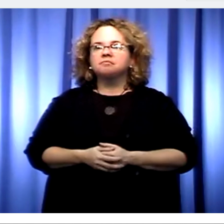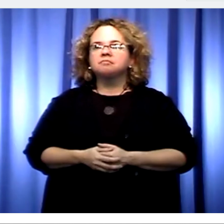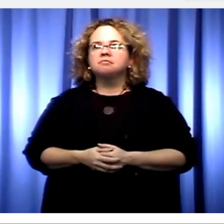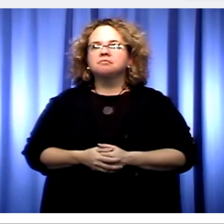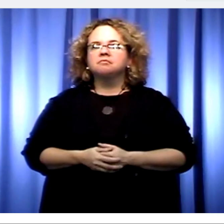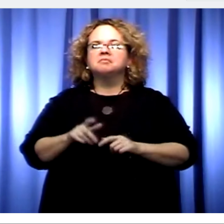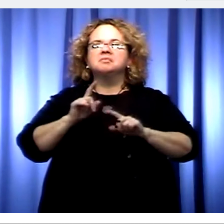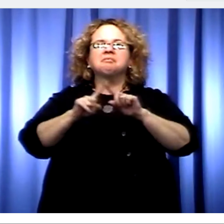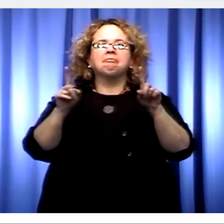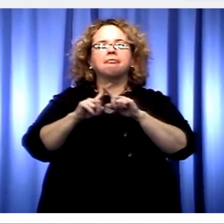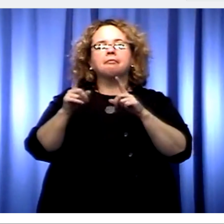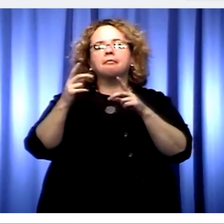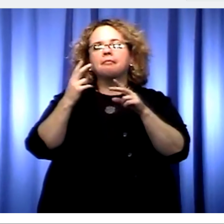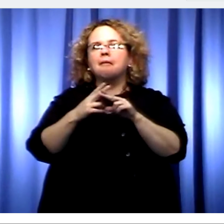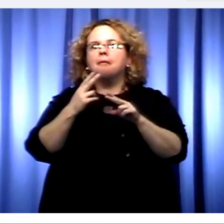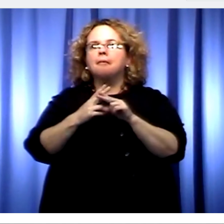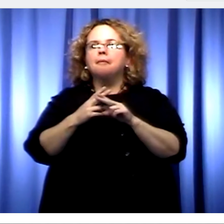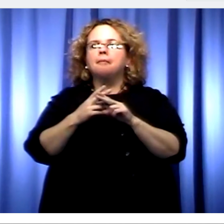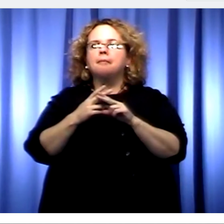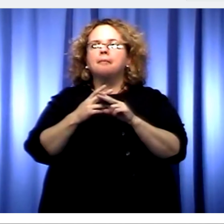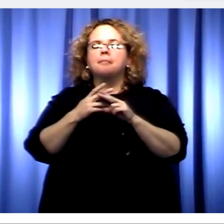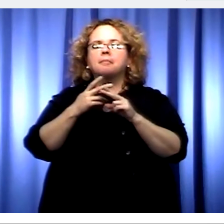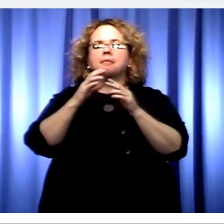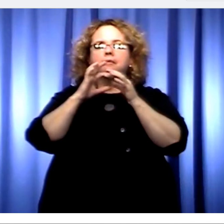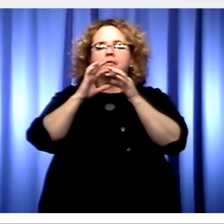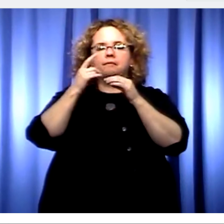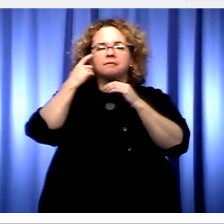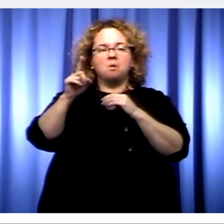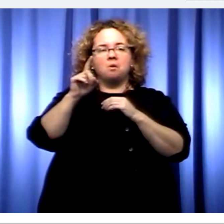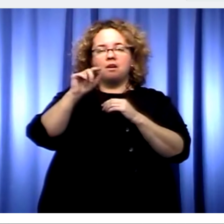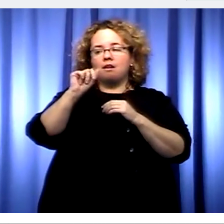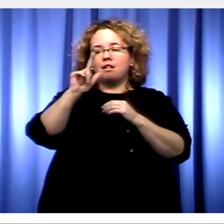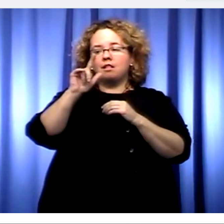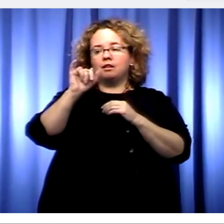mouth down and all the way down to your anus.